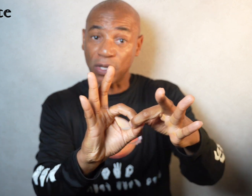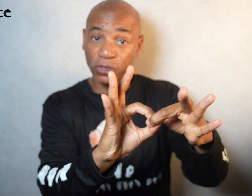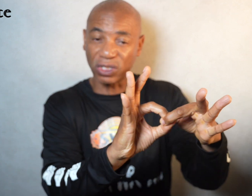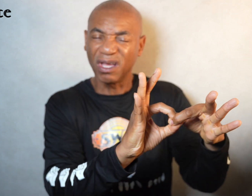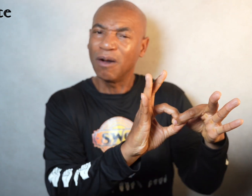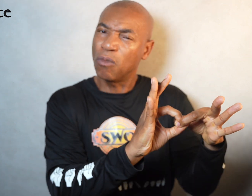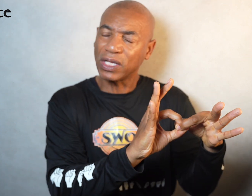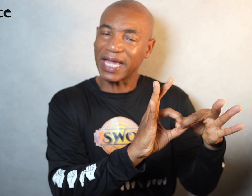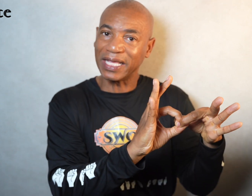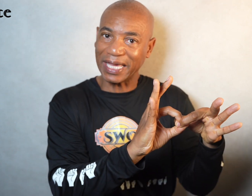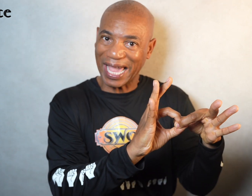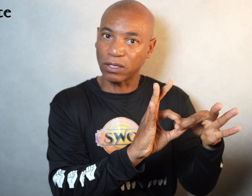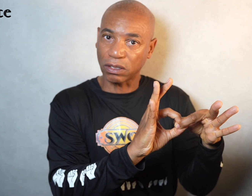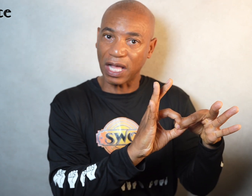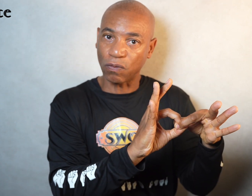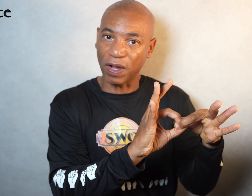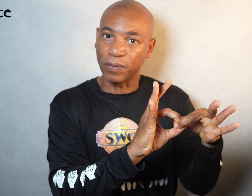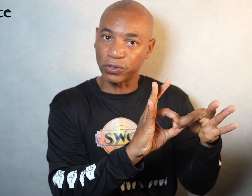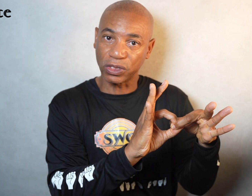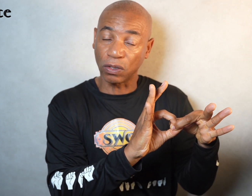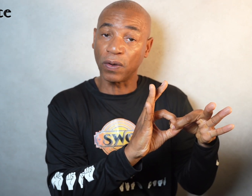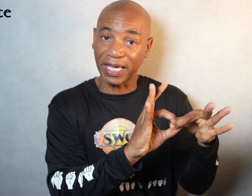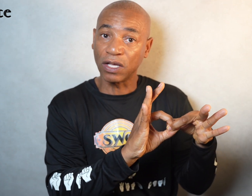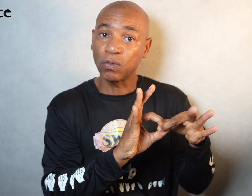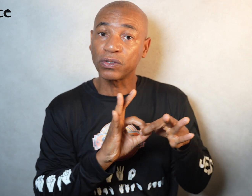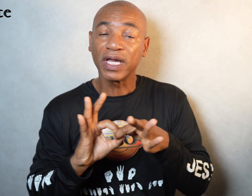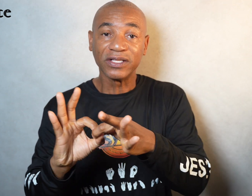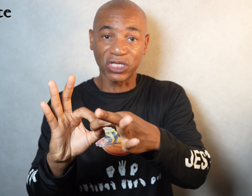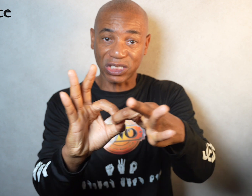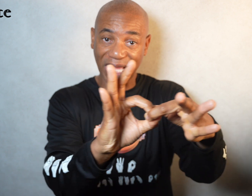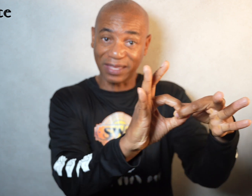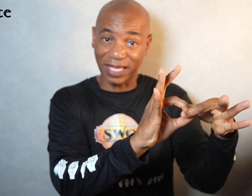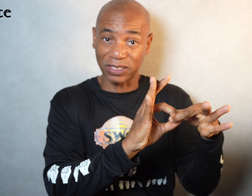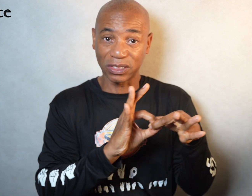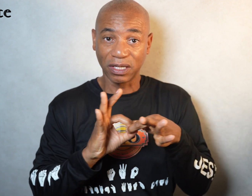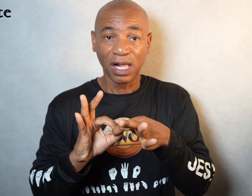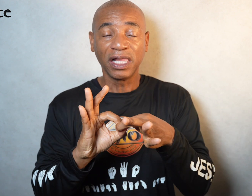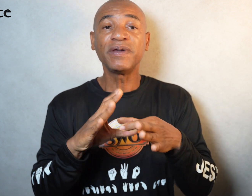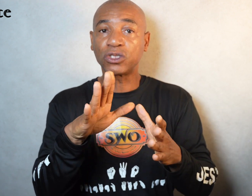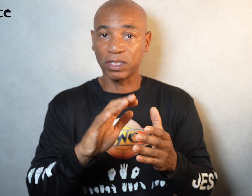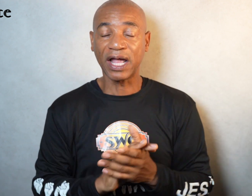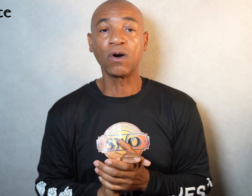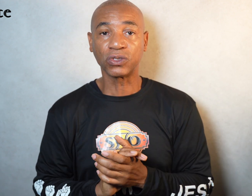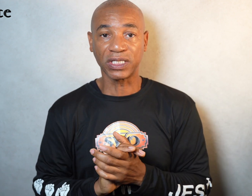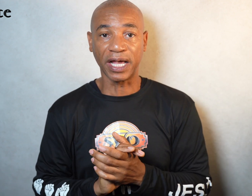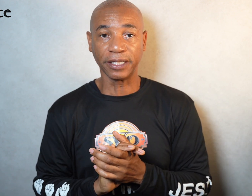motion, more like an counterclockwise motion going inward, just like this. Let me show you that whole sign.